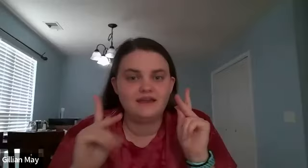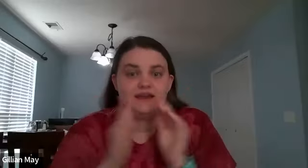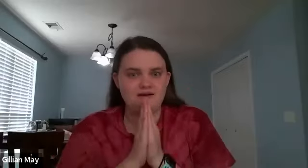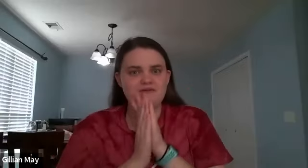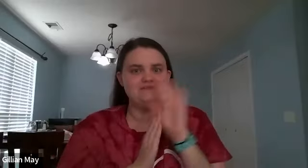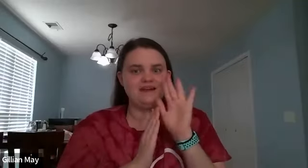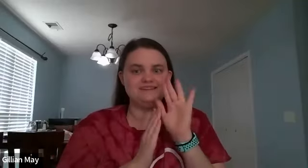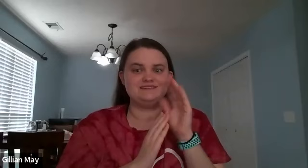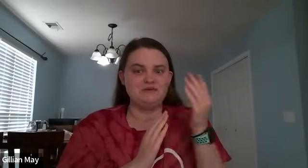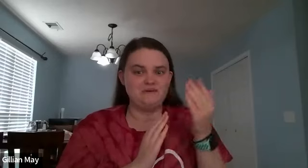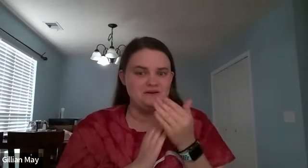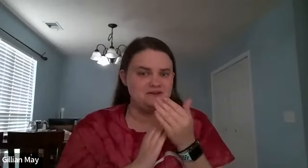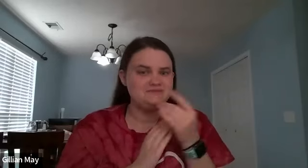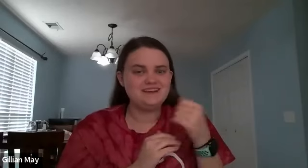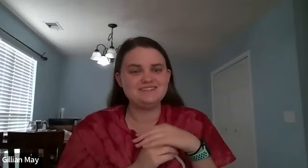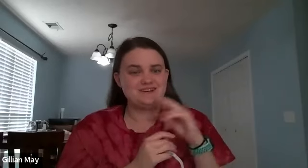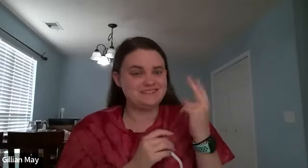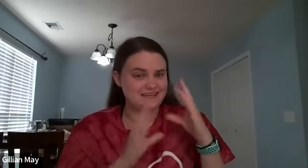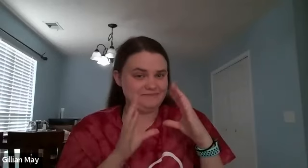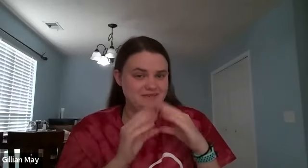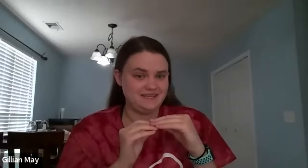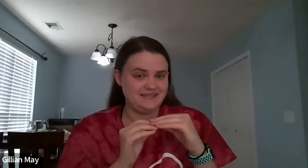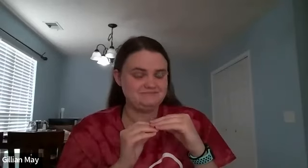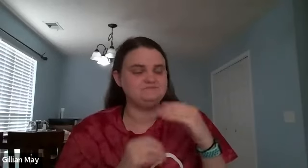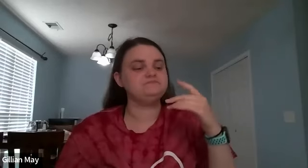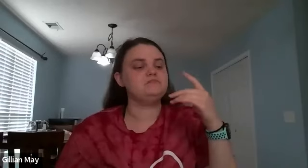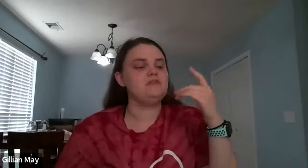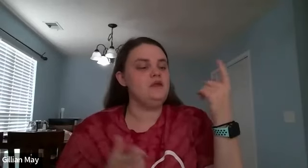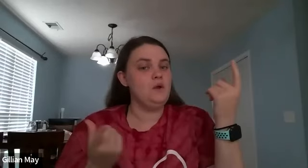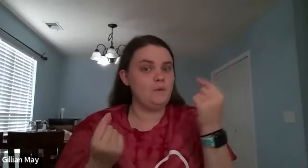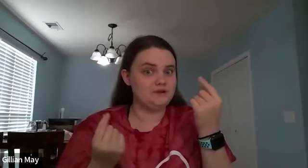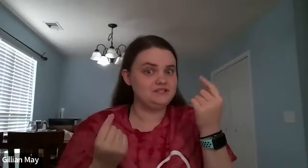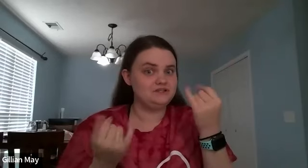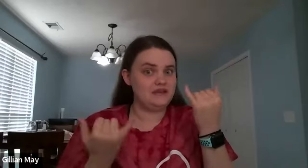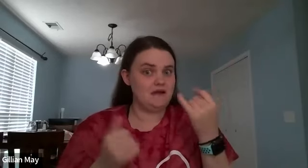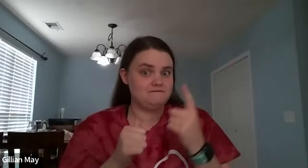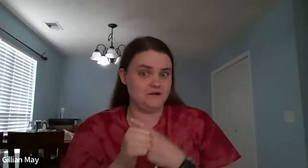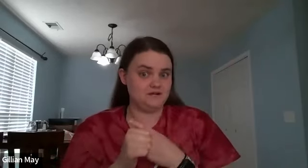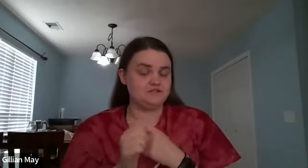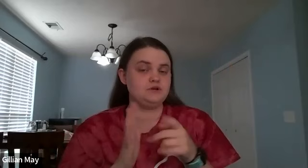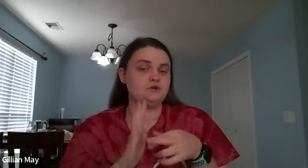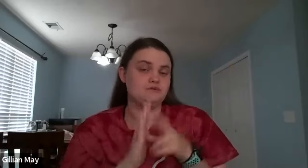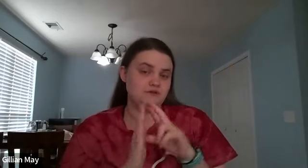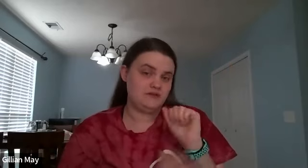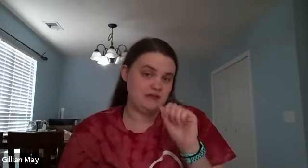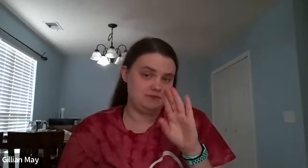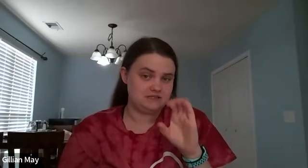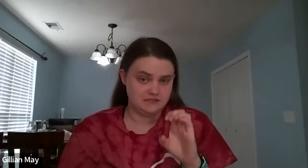Okay, all right. So welcome you guys for our second meeting. What we're going to do now first is we're going to review the